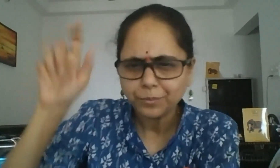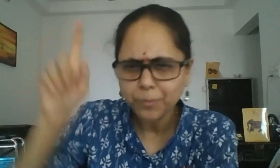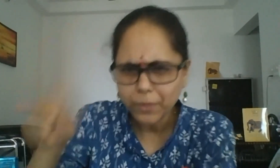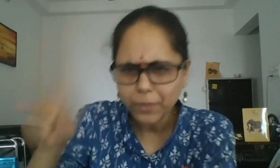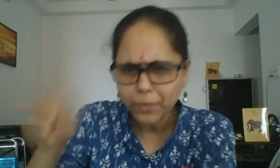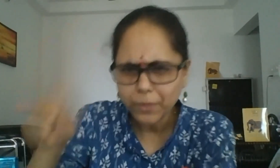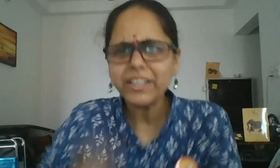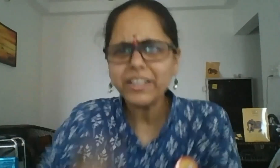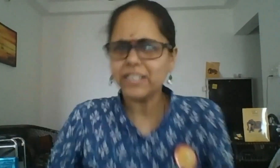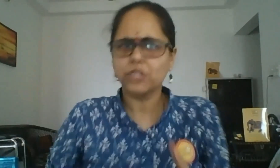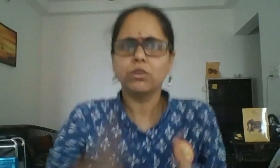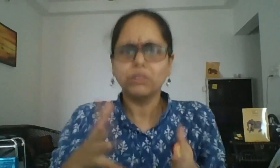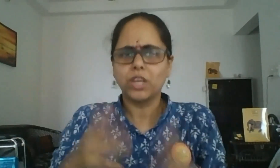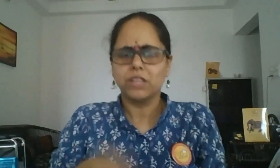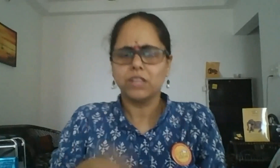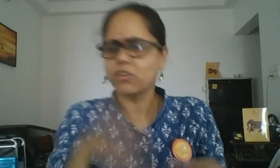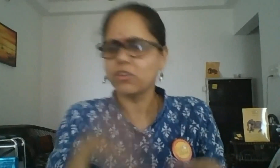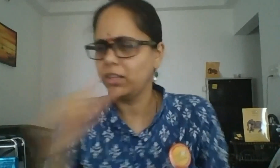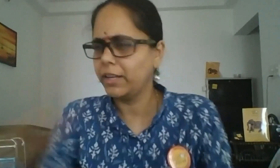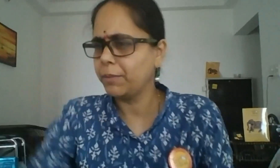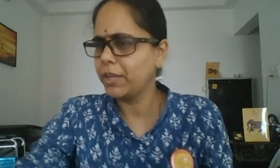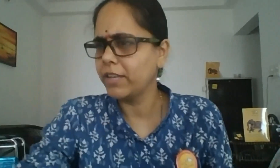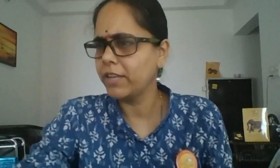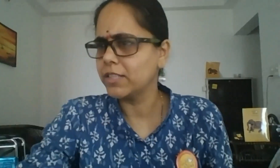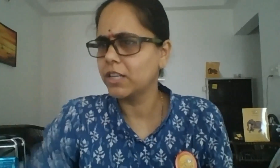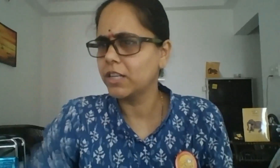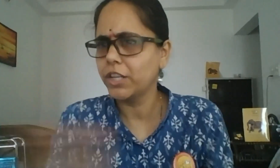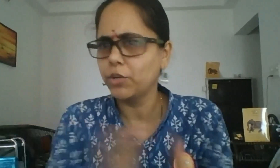I was giving test, no? Okay, sorry. Let me give test. Continue